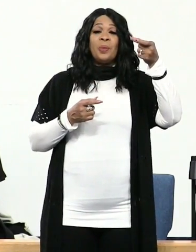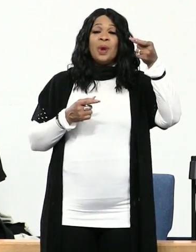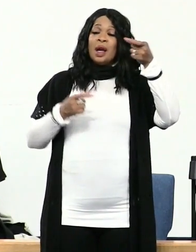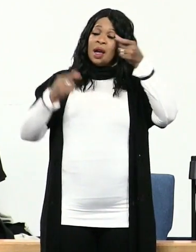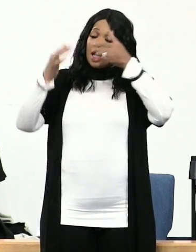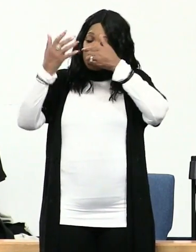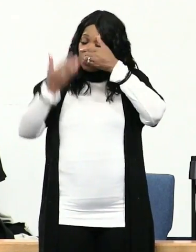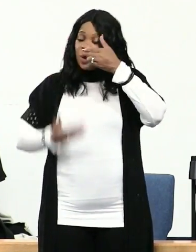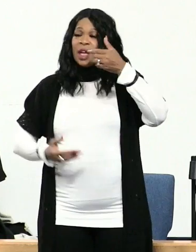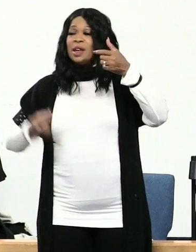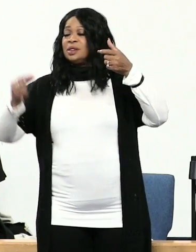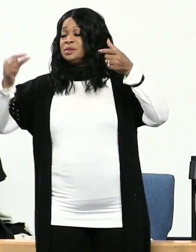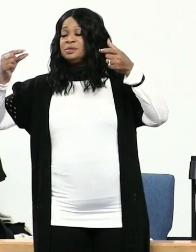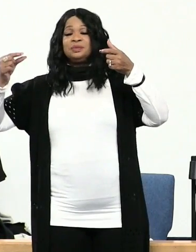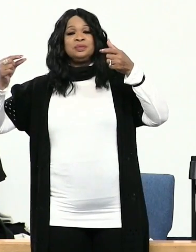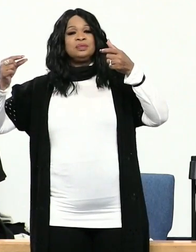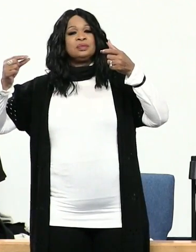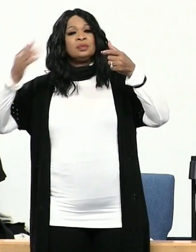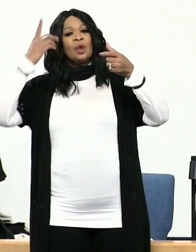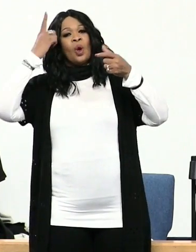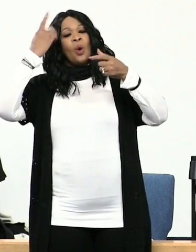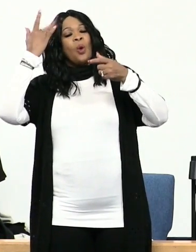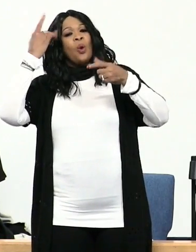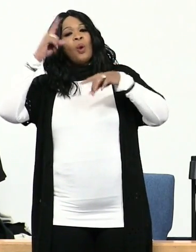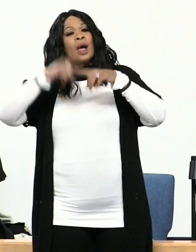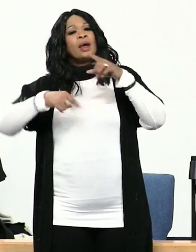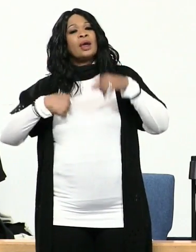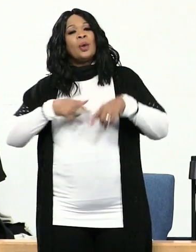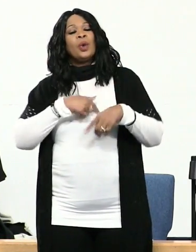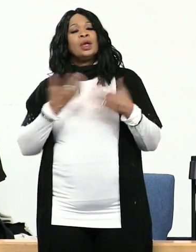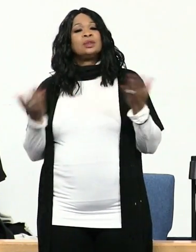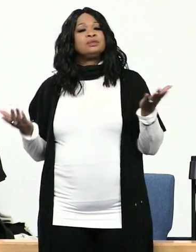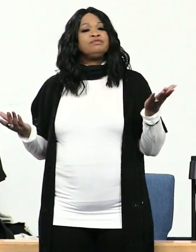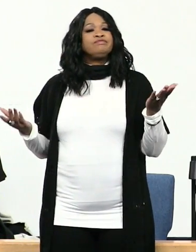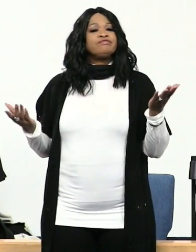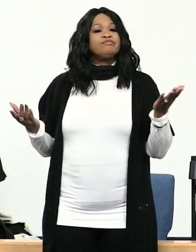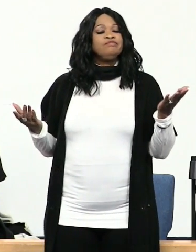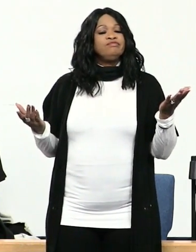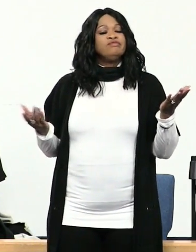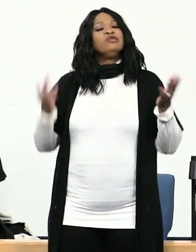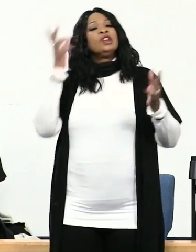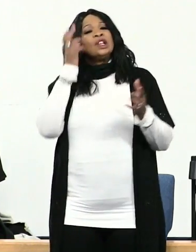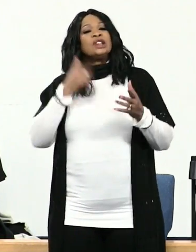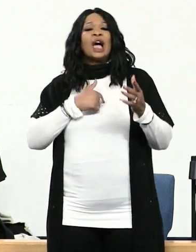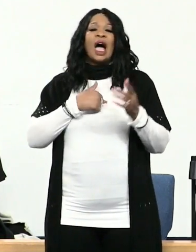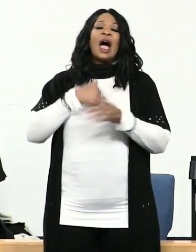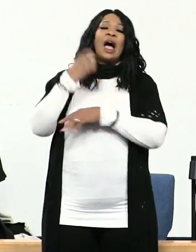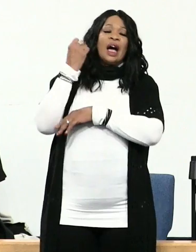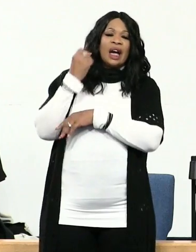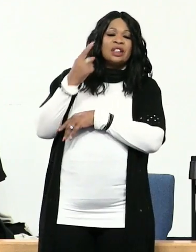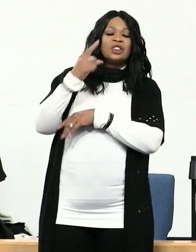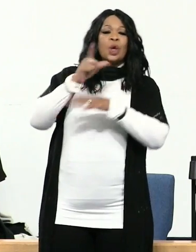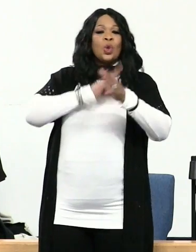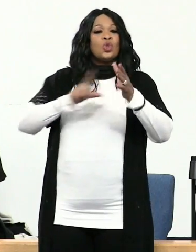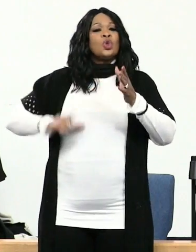bread, why can't we? Listen, I understand that the Lord's Supper is a